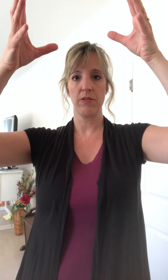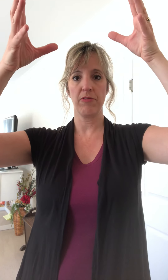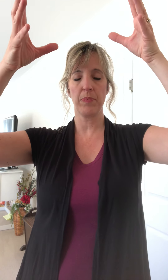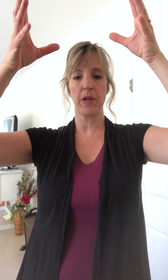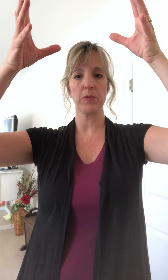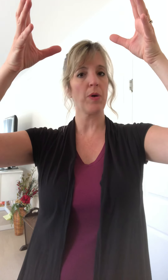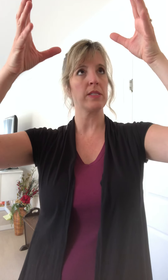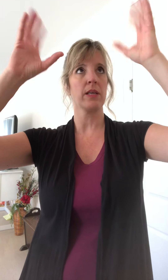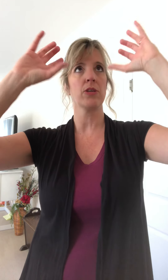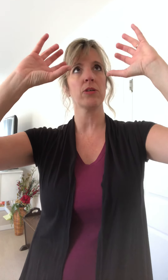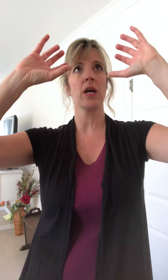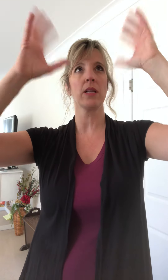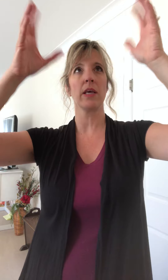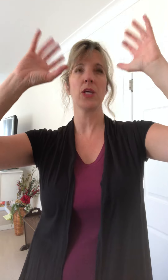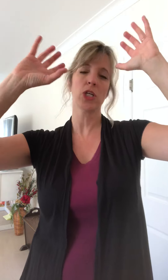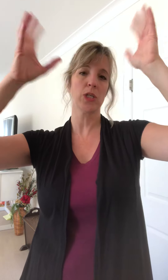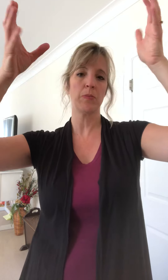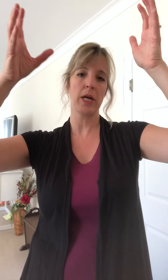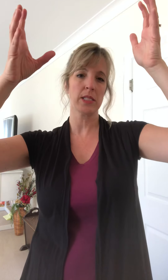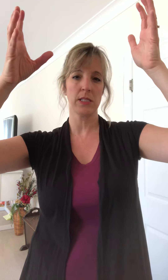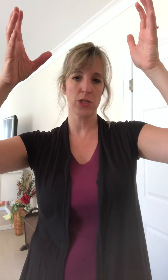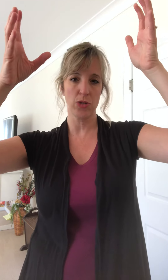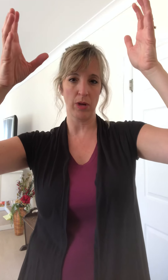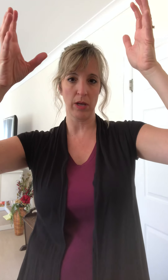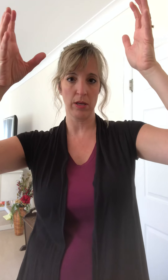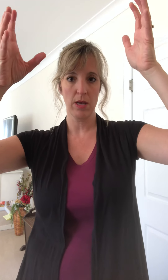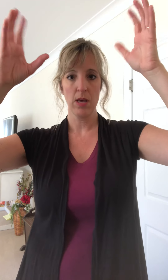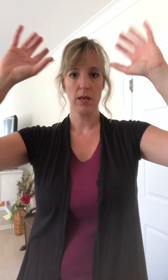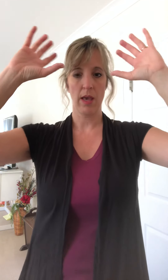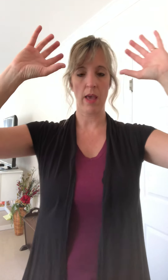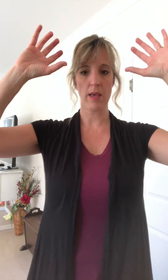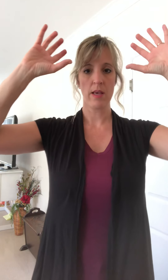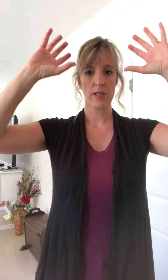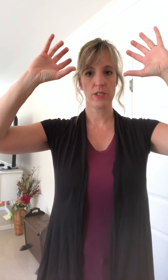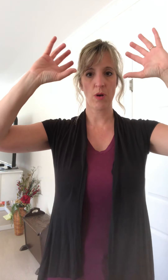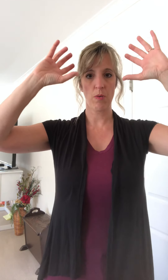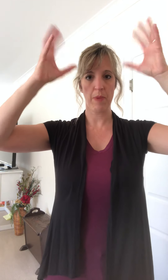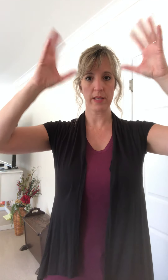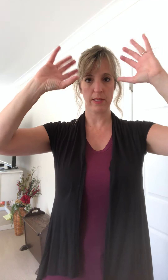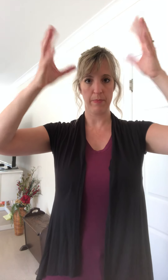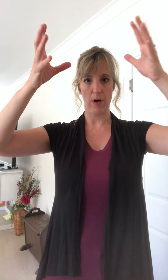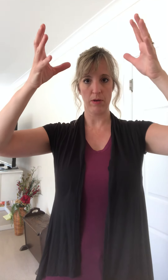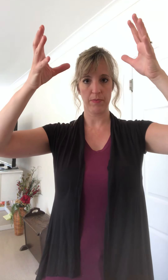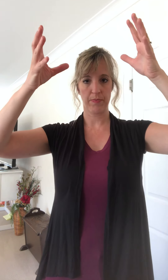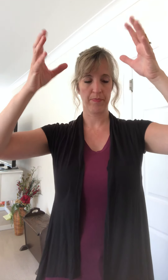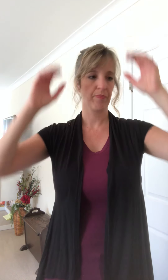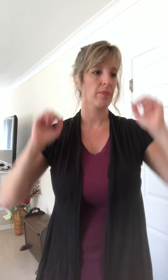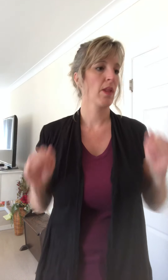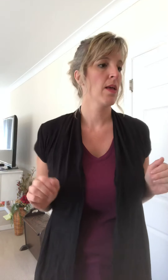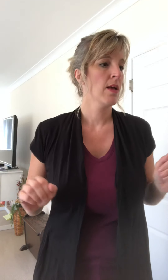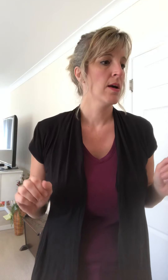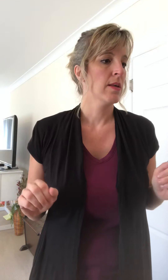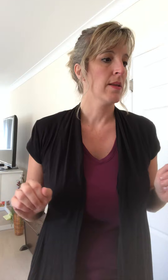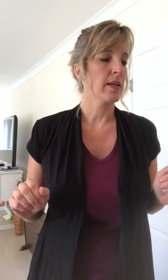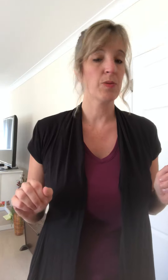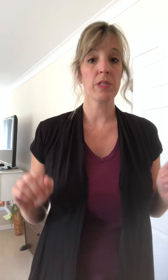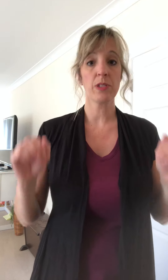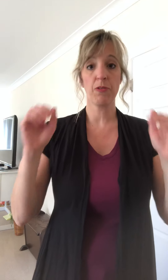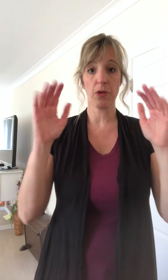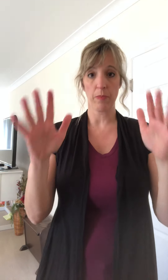flip it up twice, like you're kind of like you're practicing shooting. Okay, so basketball. The next one is